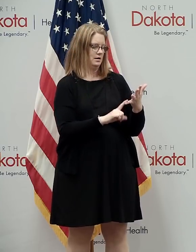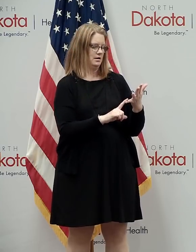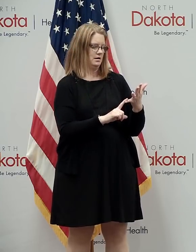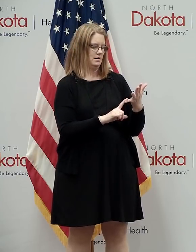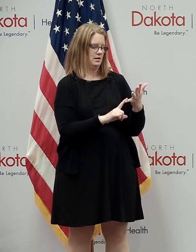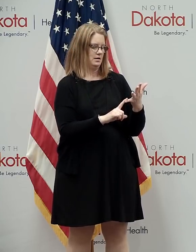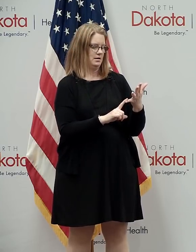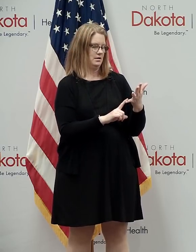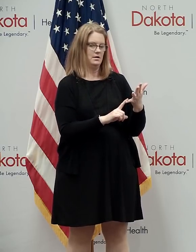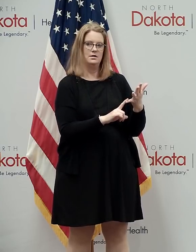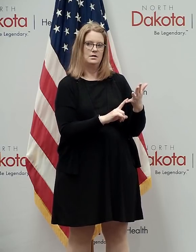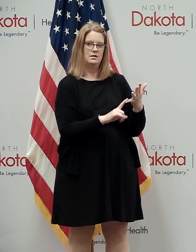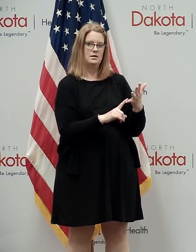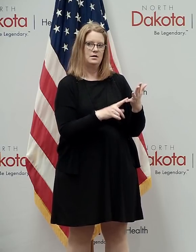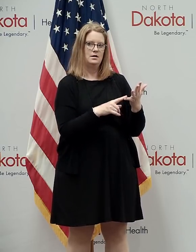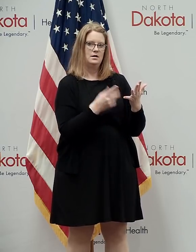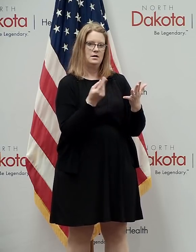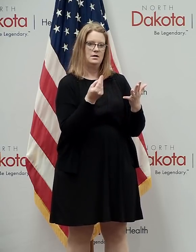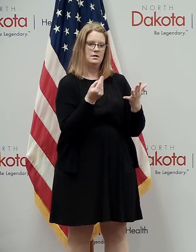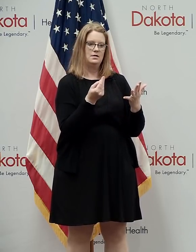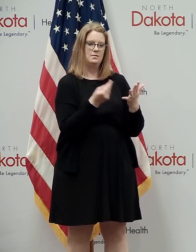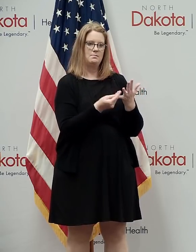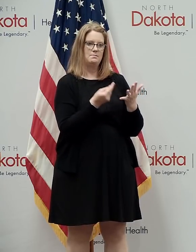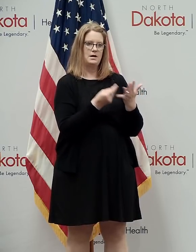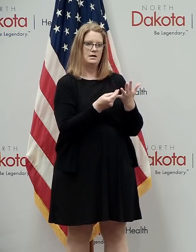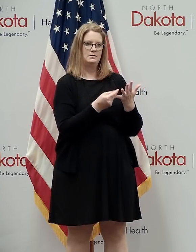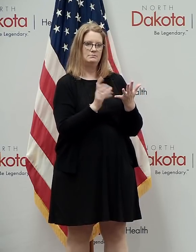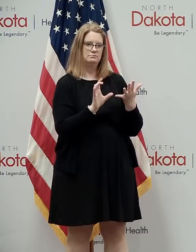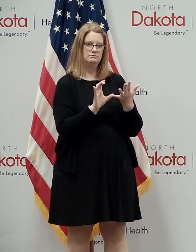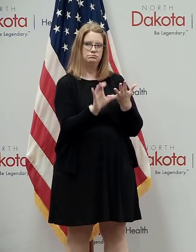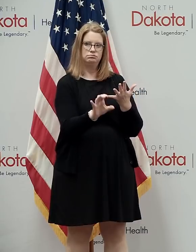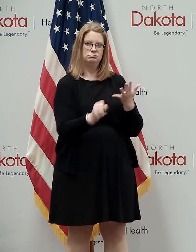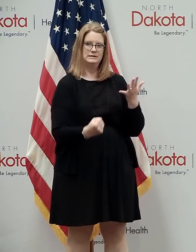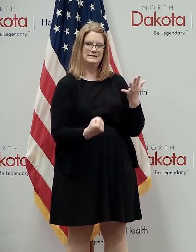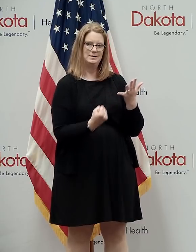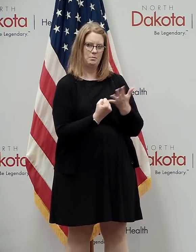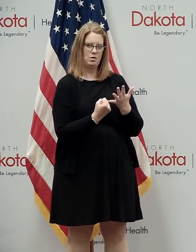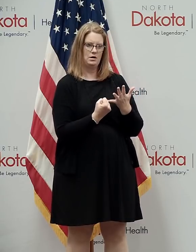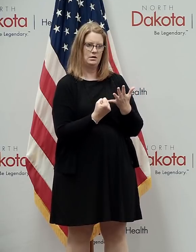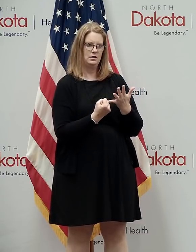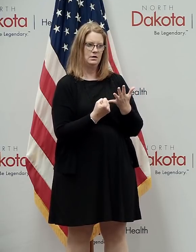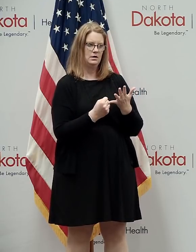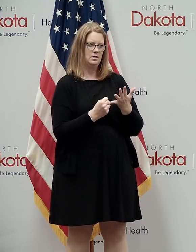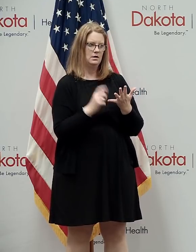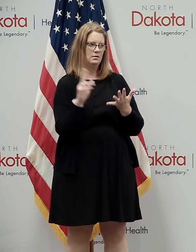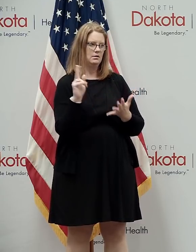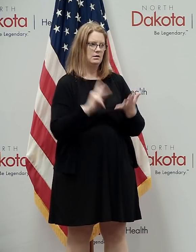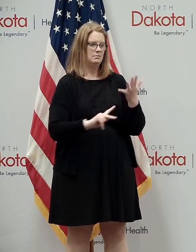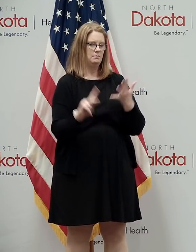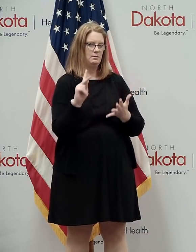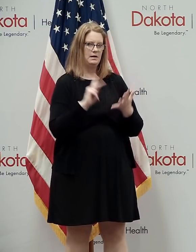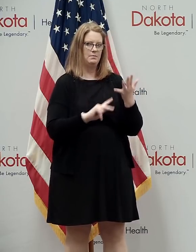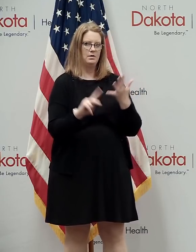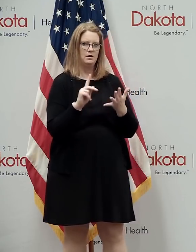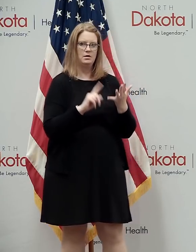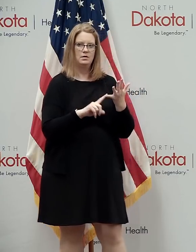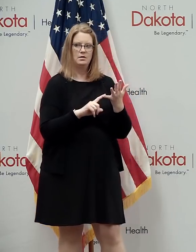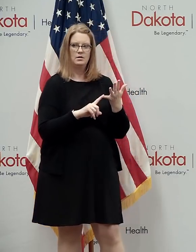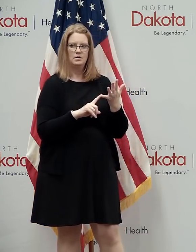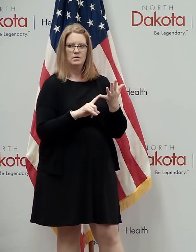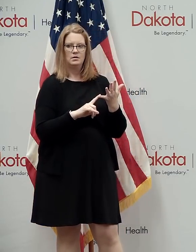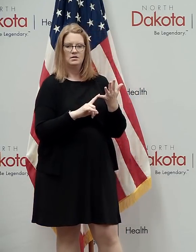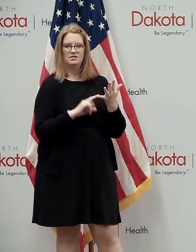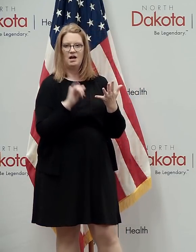that, of course, all the money that has gone into supporting individuals through the dramatically